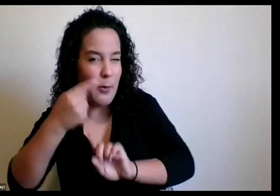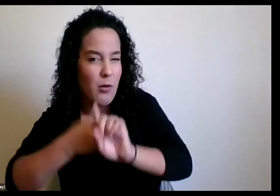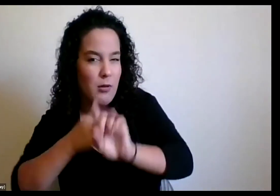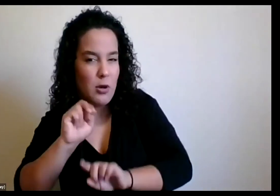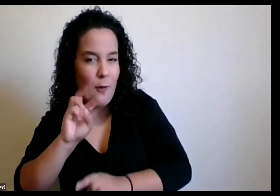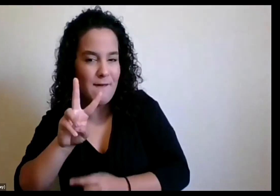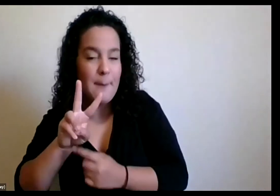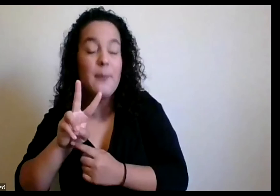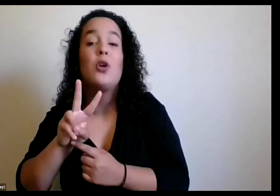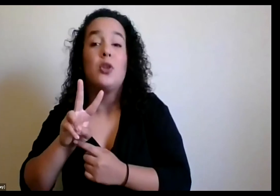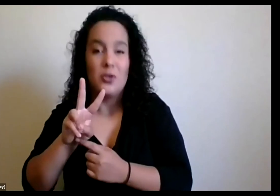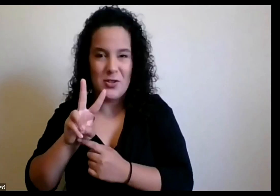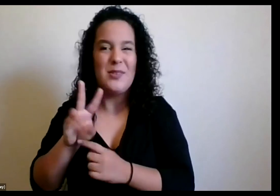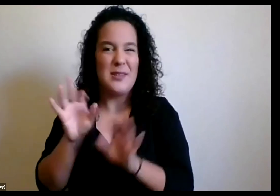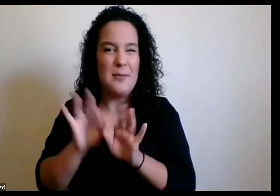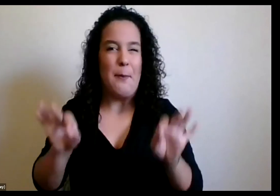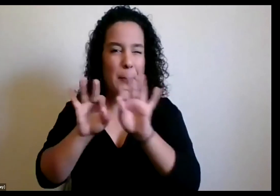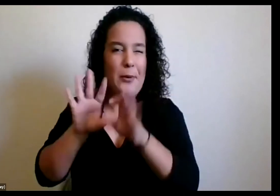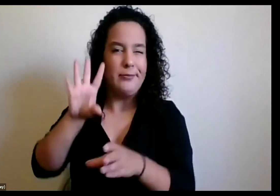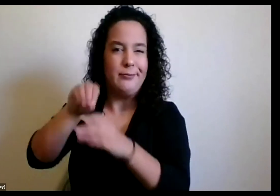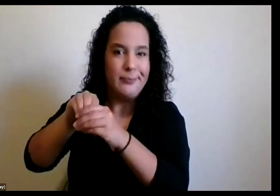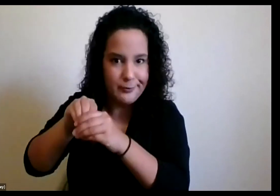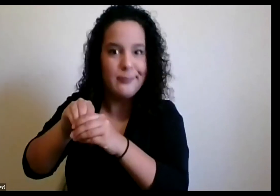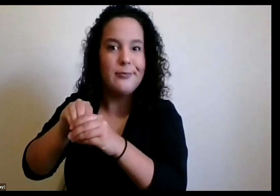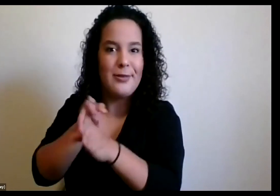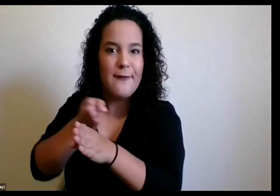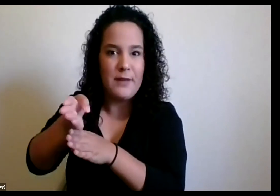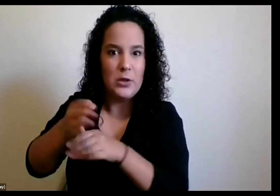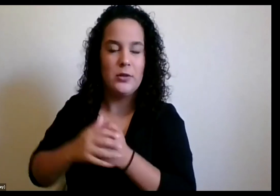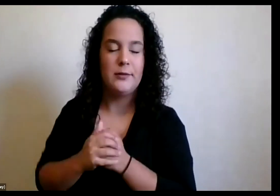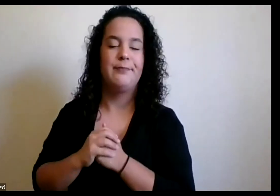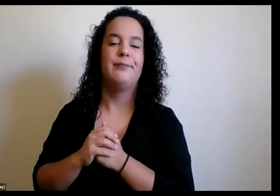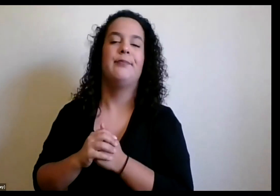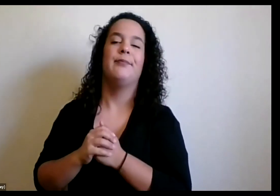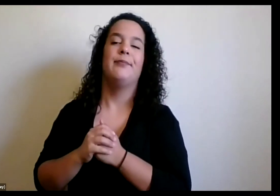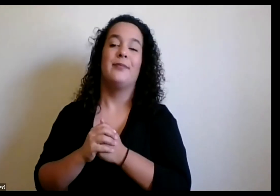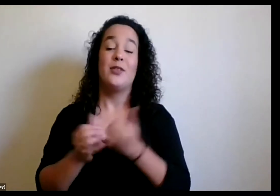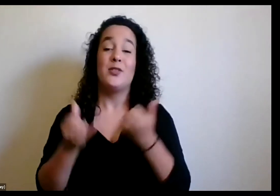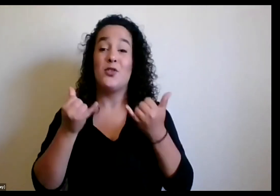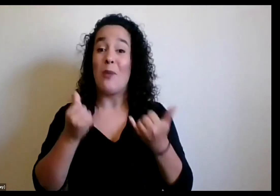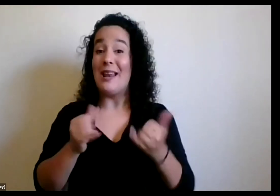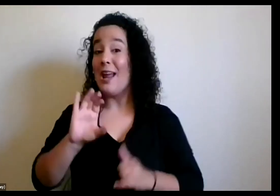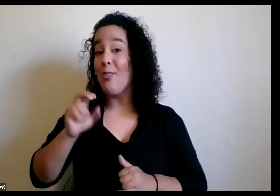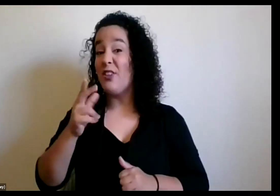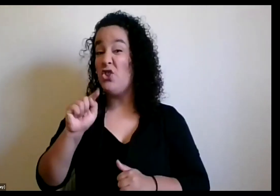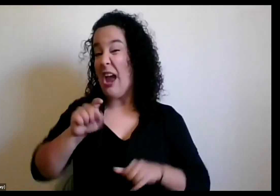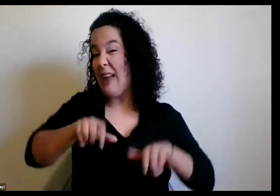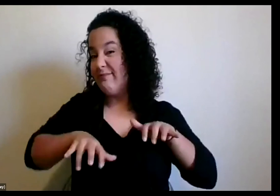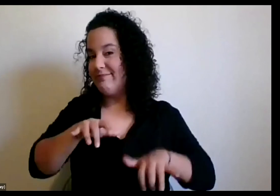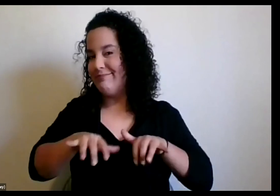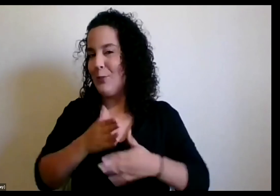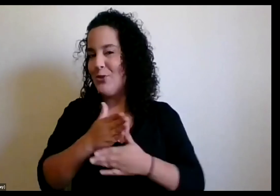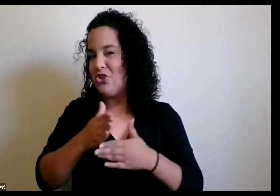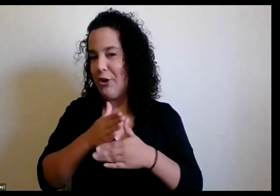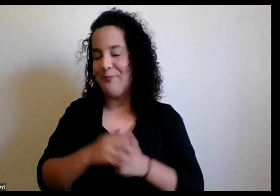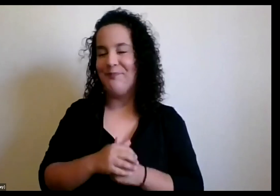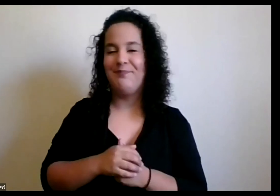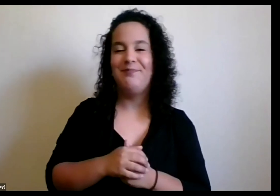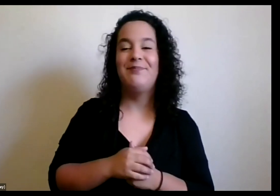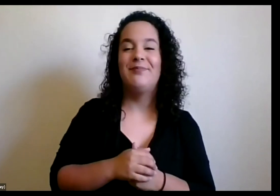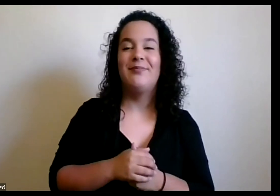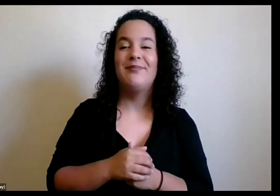into practice in the field. And so I actually am going to share in the chat box a little